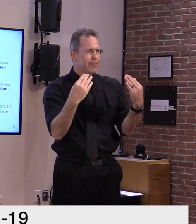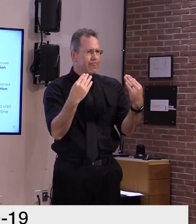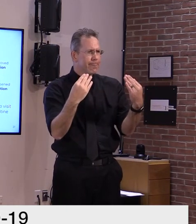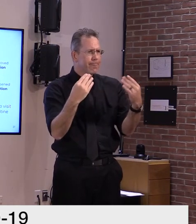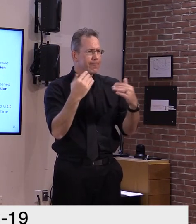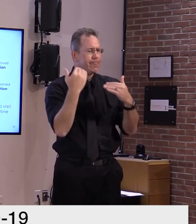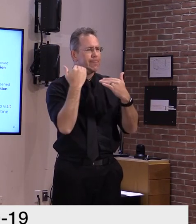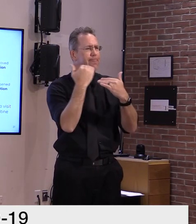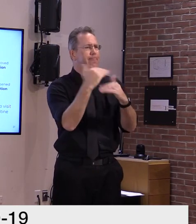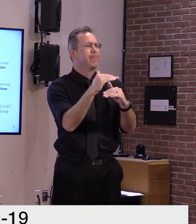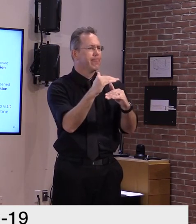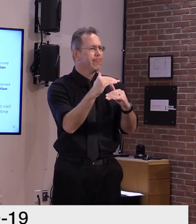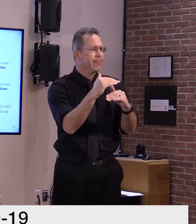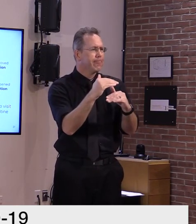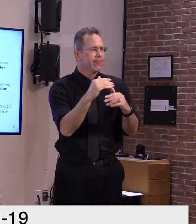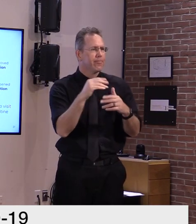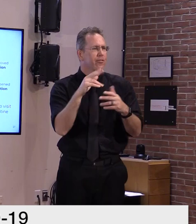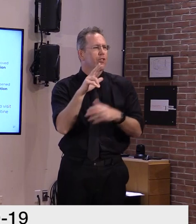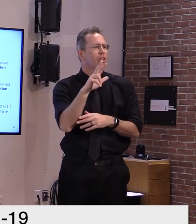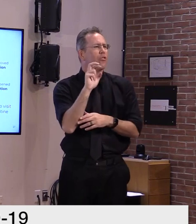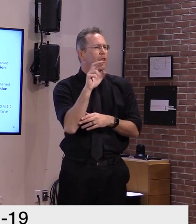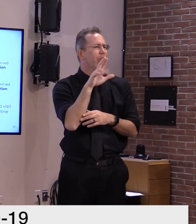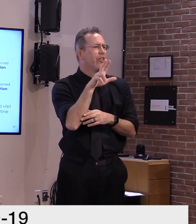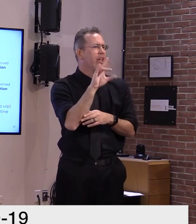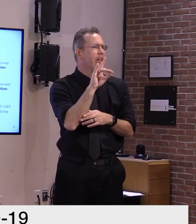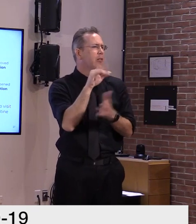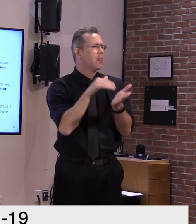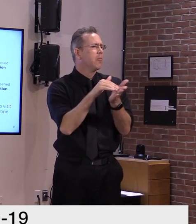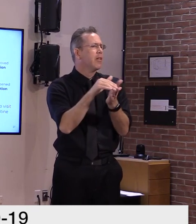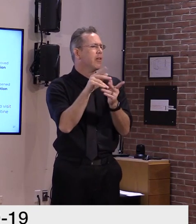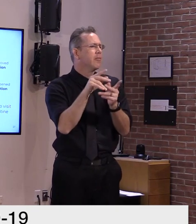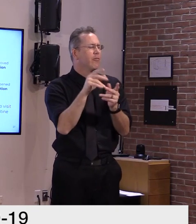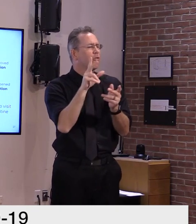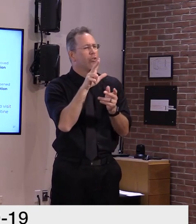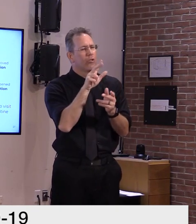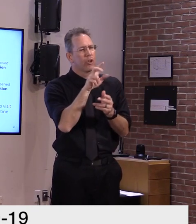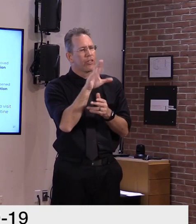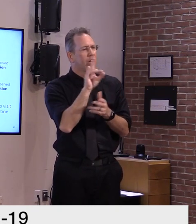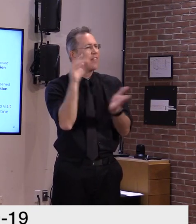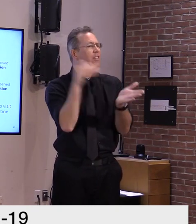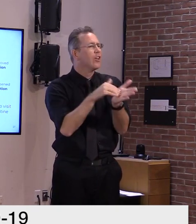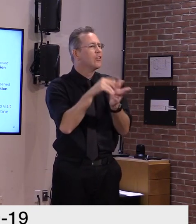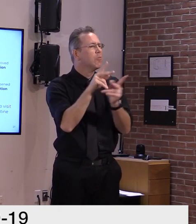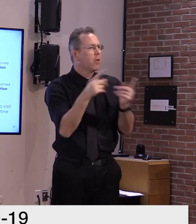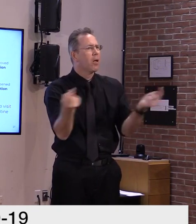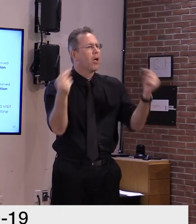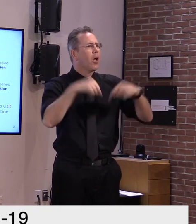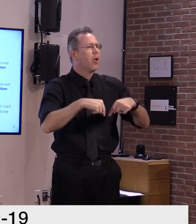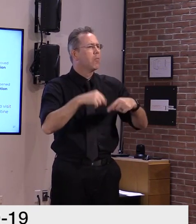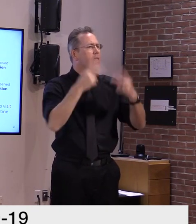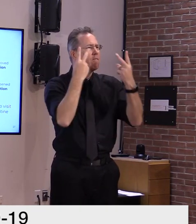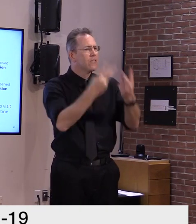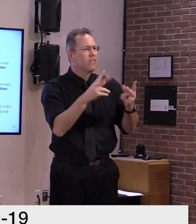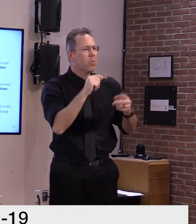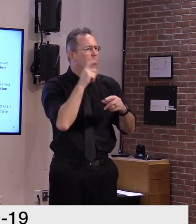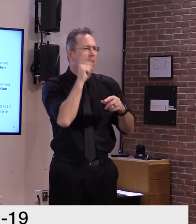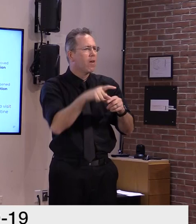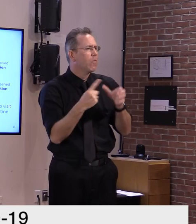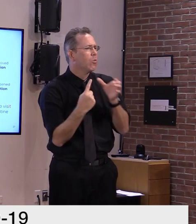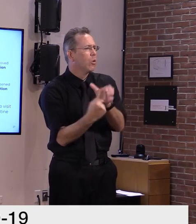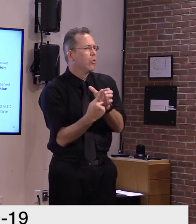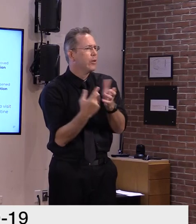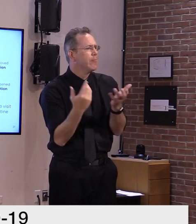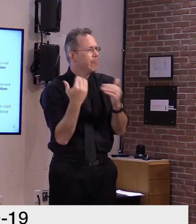to 332,000. So obviously this is the lowest the travel map has been since we published it, and it's down quite